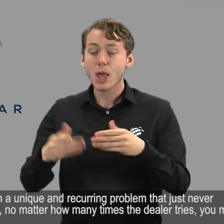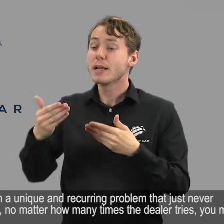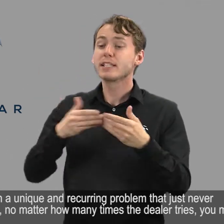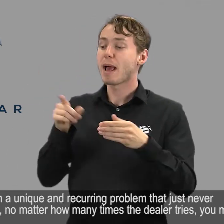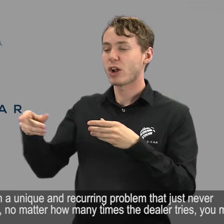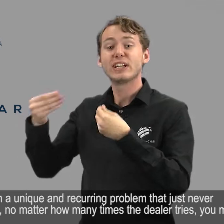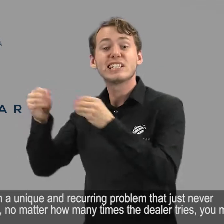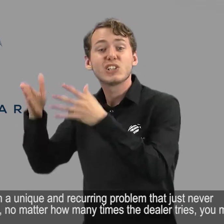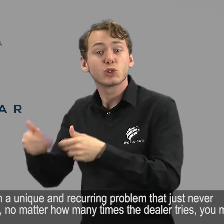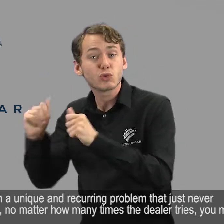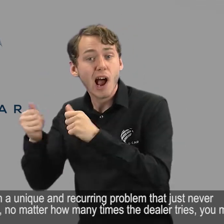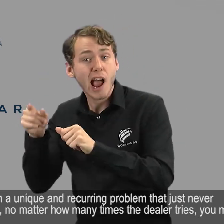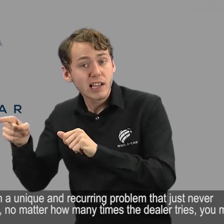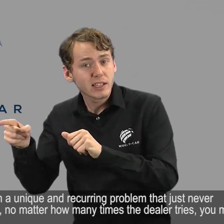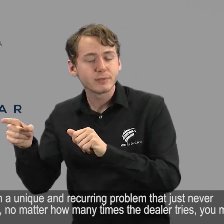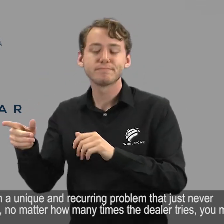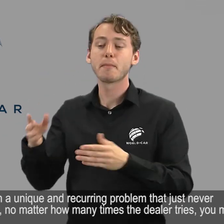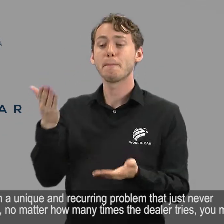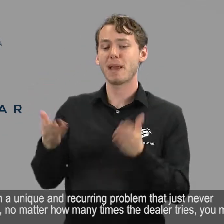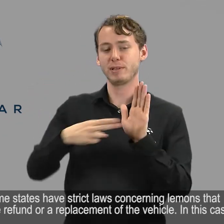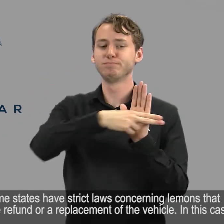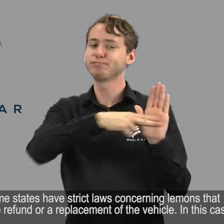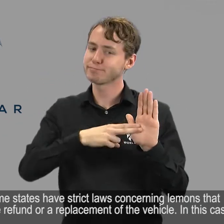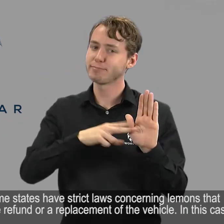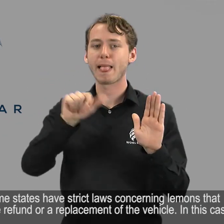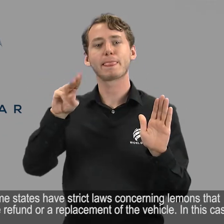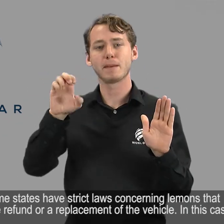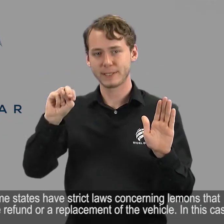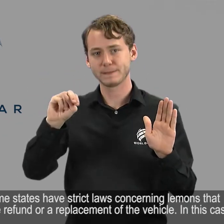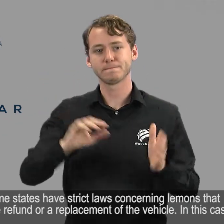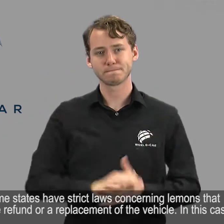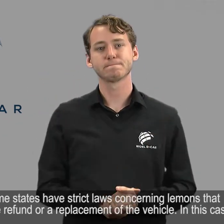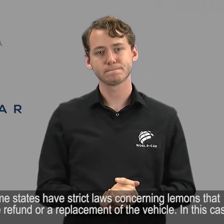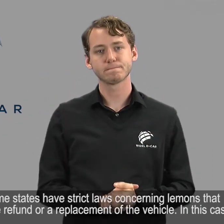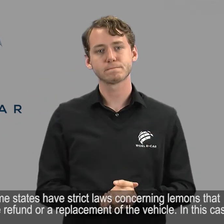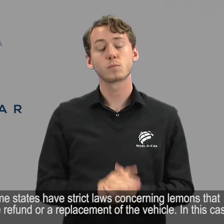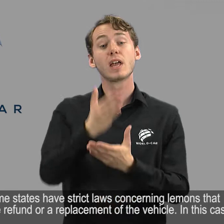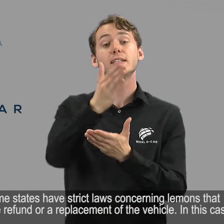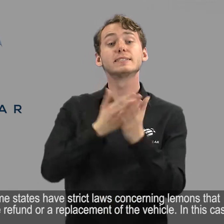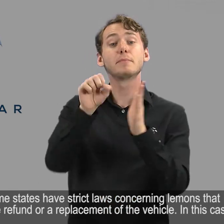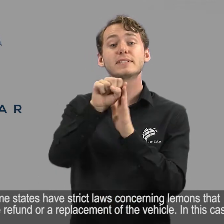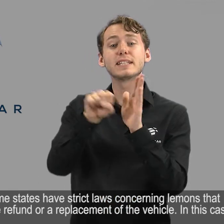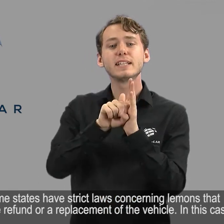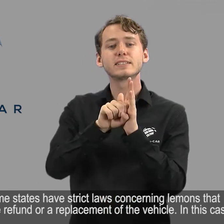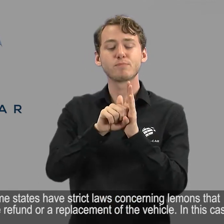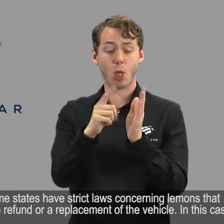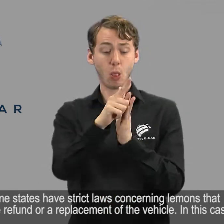how many times the dealer tries, you might have a lemon. Some states have strict laws